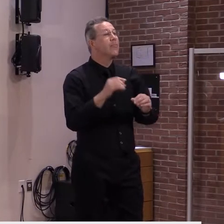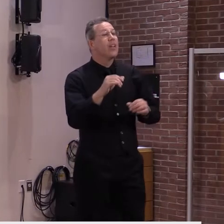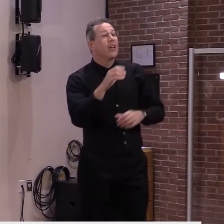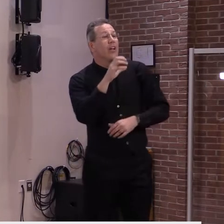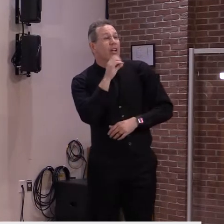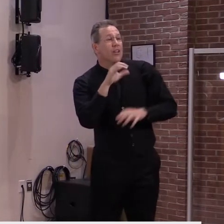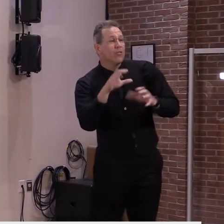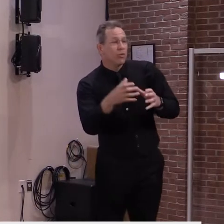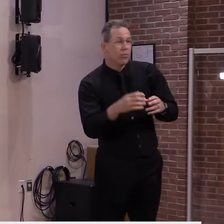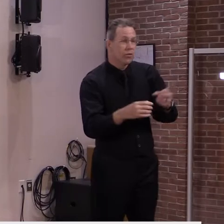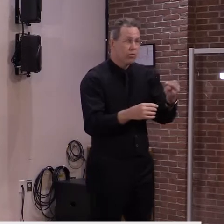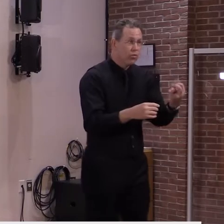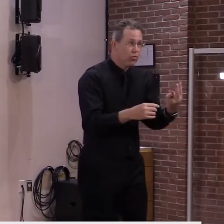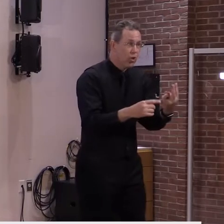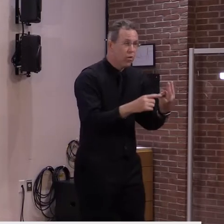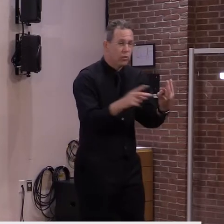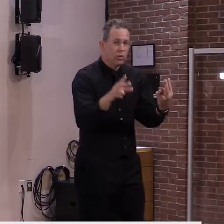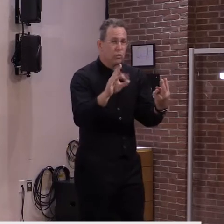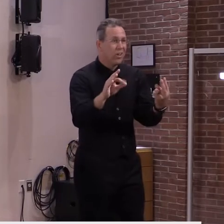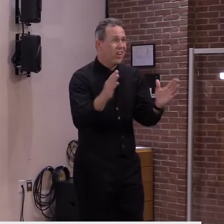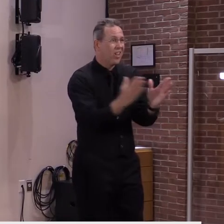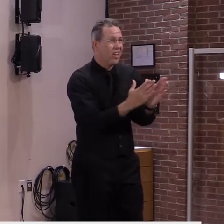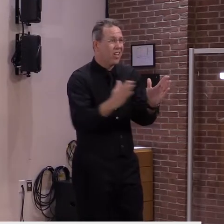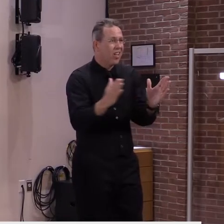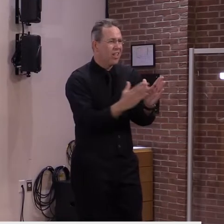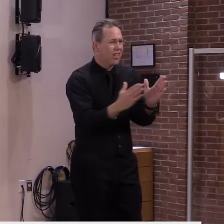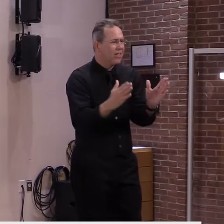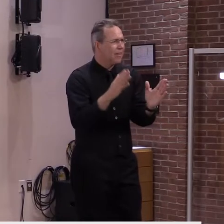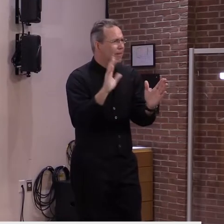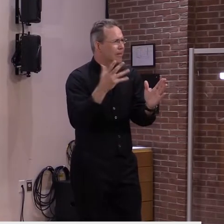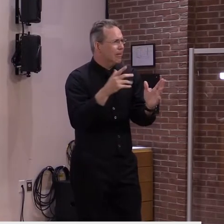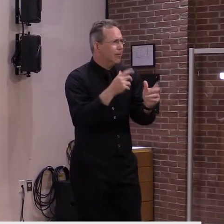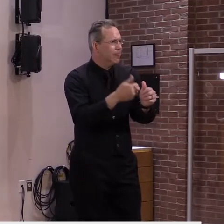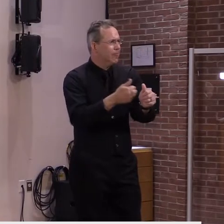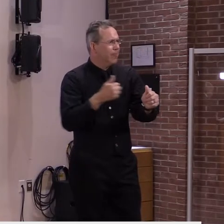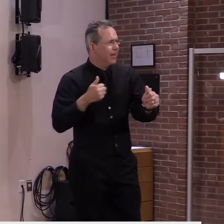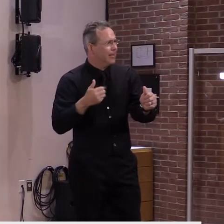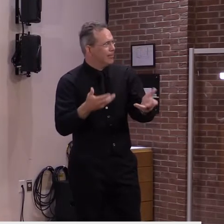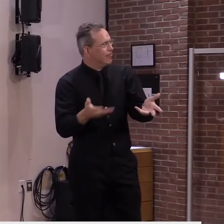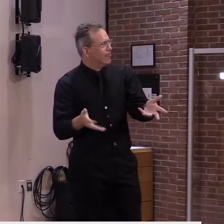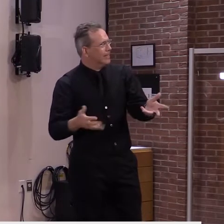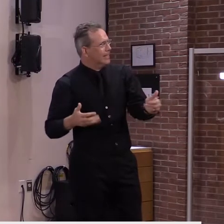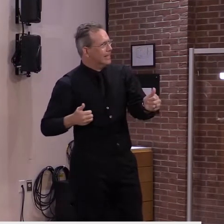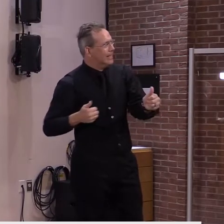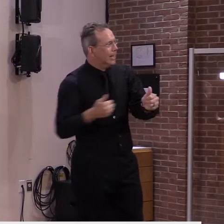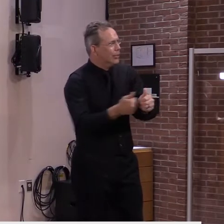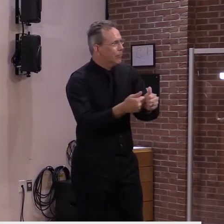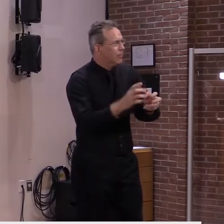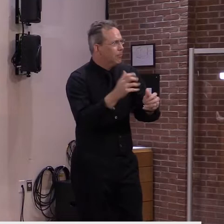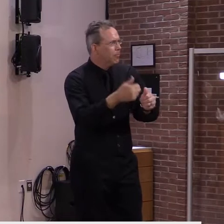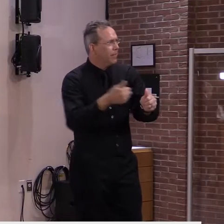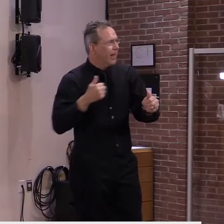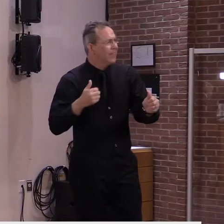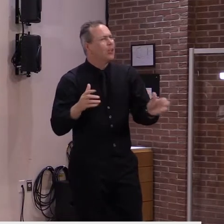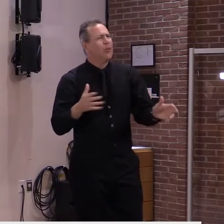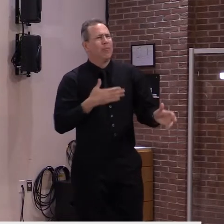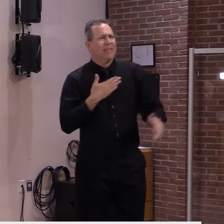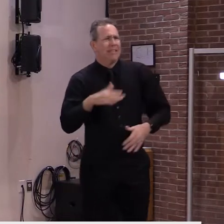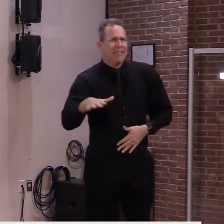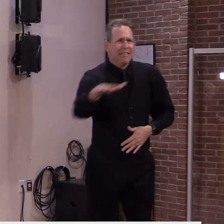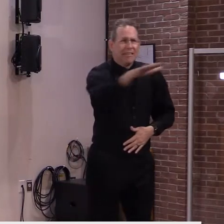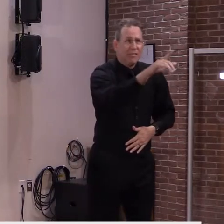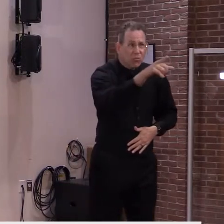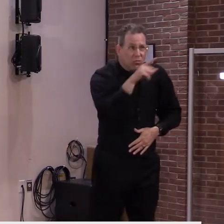29, we have your vaccine ready and waiting for you. Please come and get vaccinated. The time is